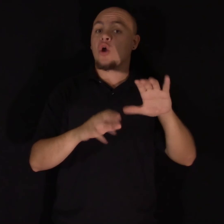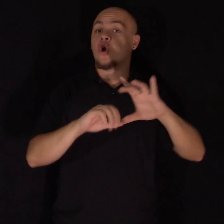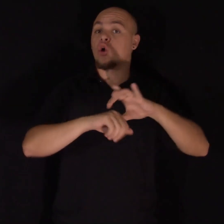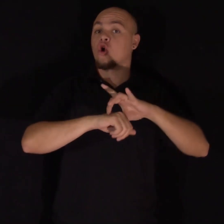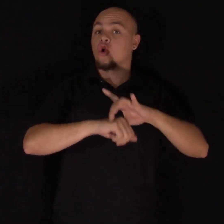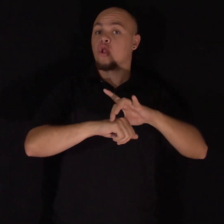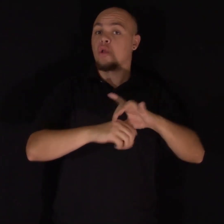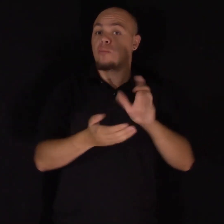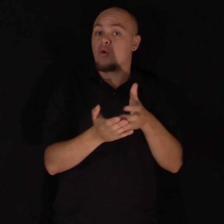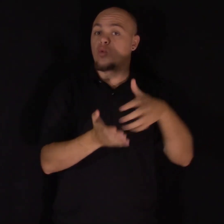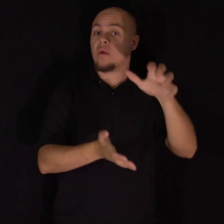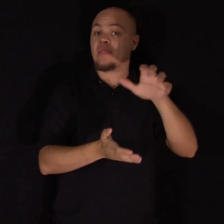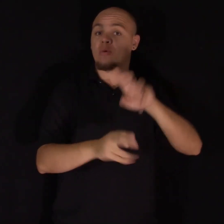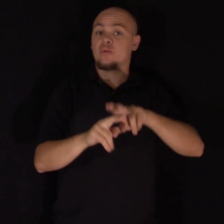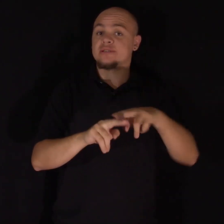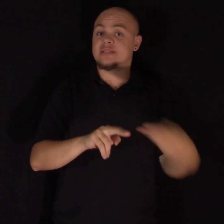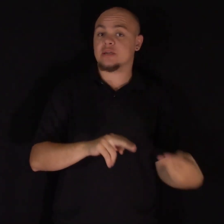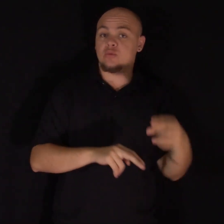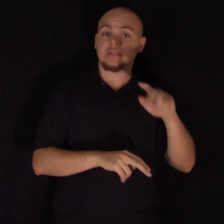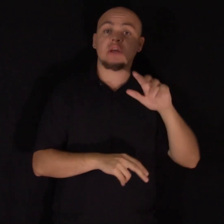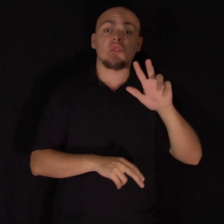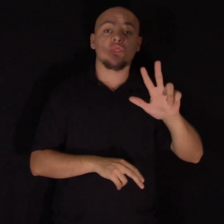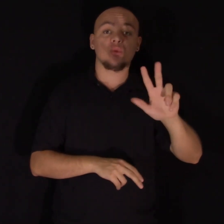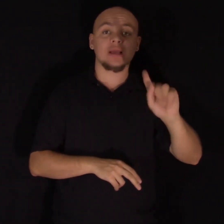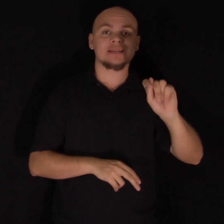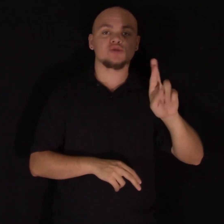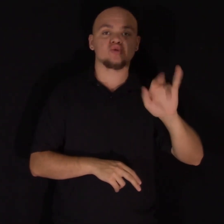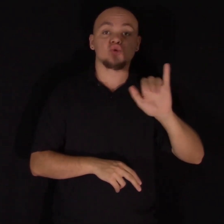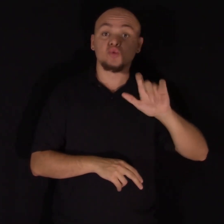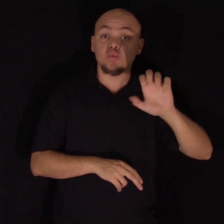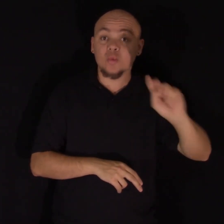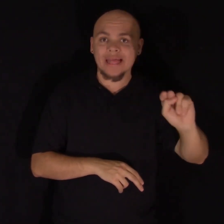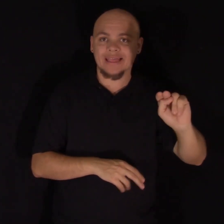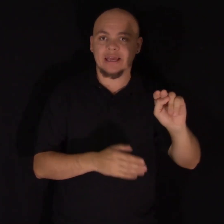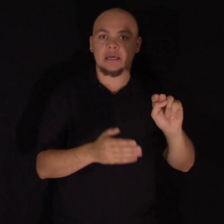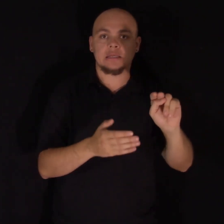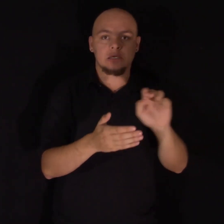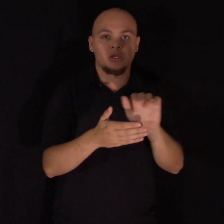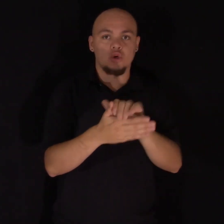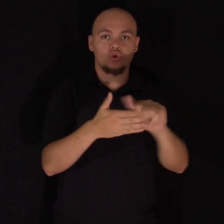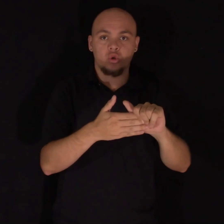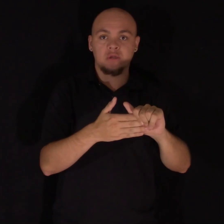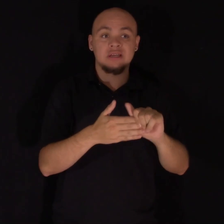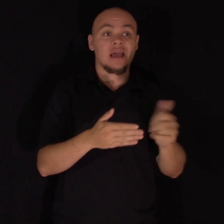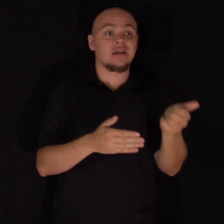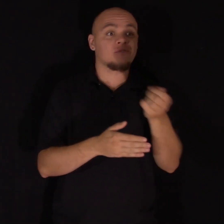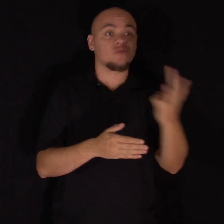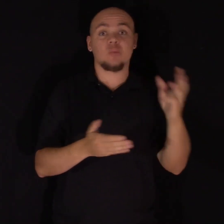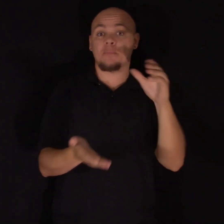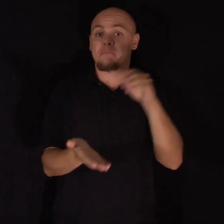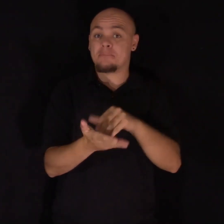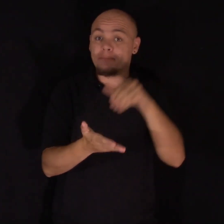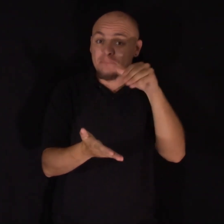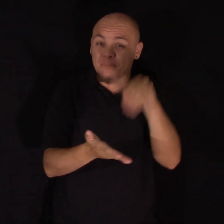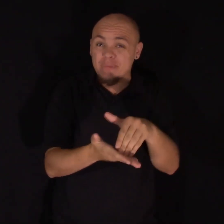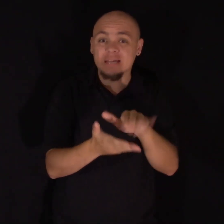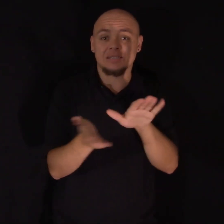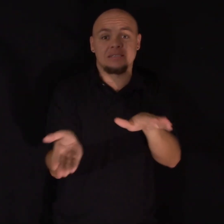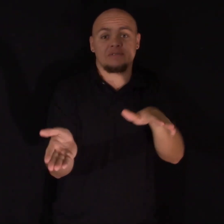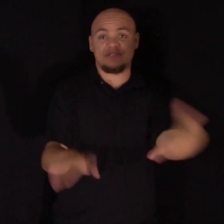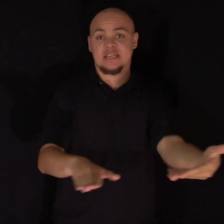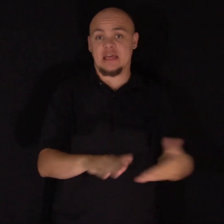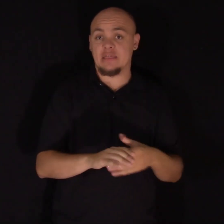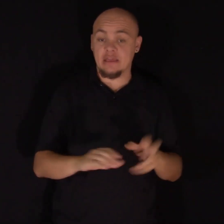by over $3 trillion, and we'd have millions and millions of deaths. These investments